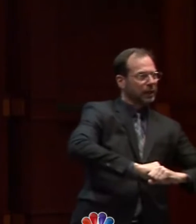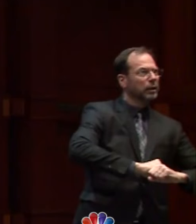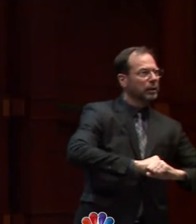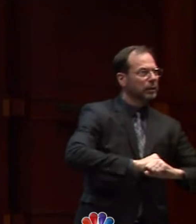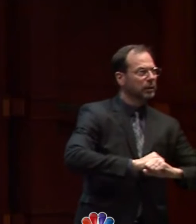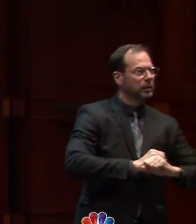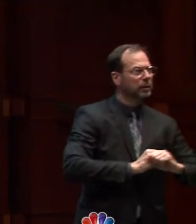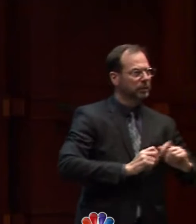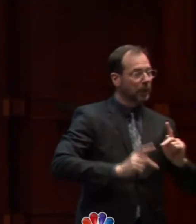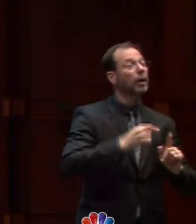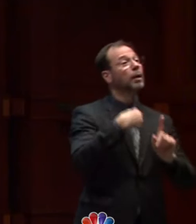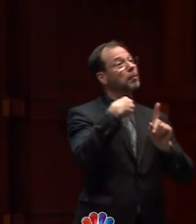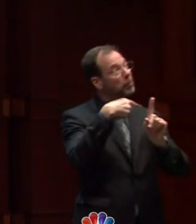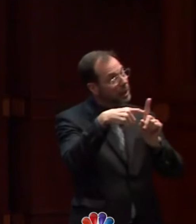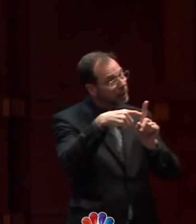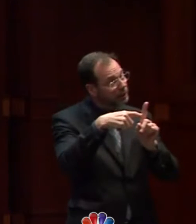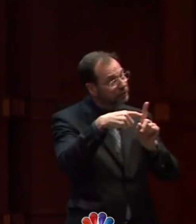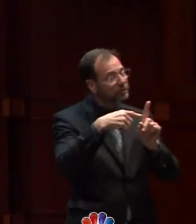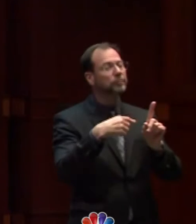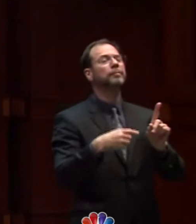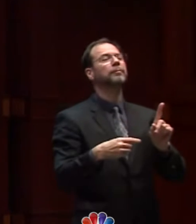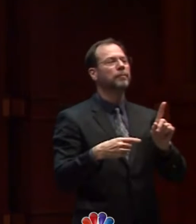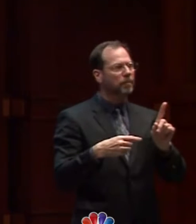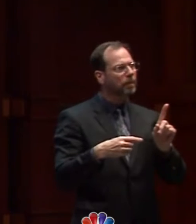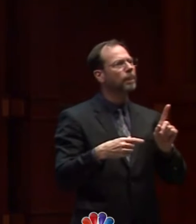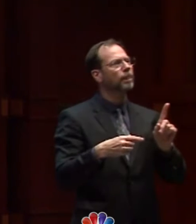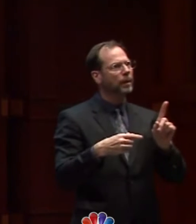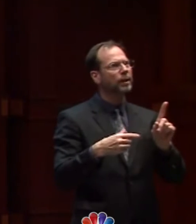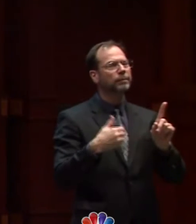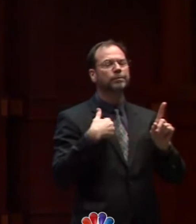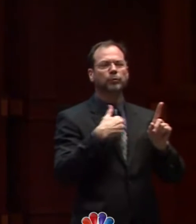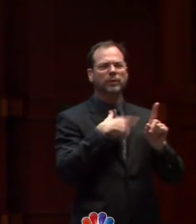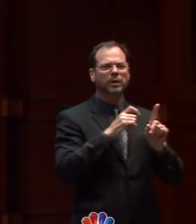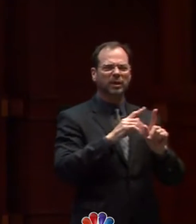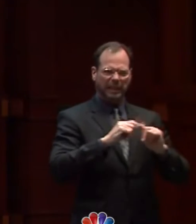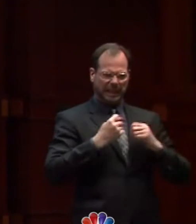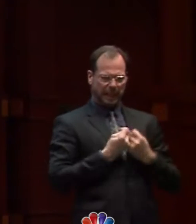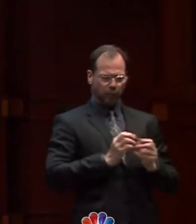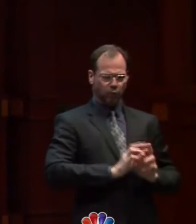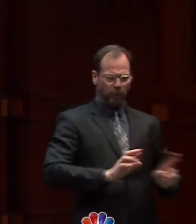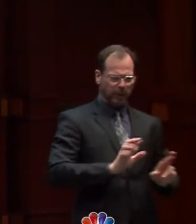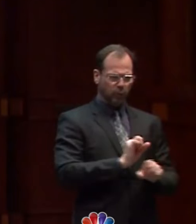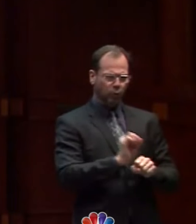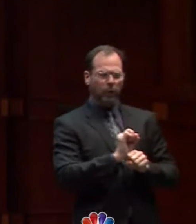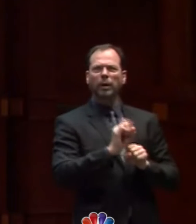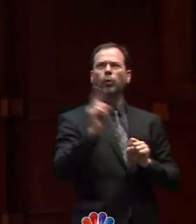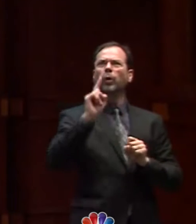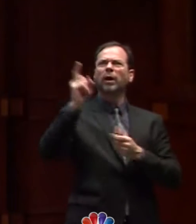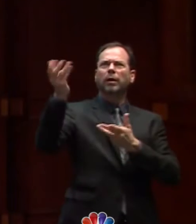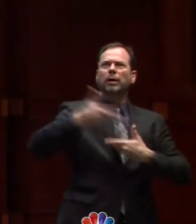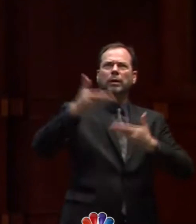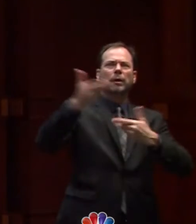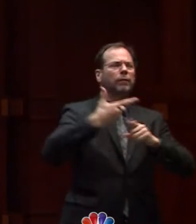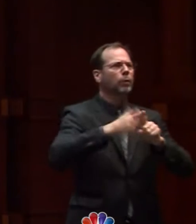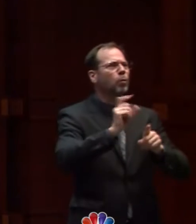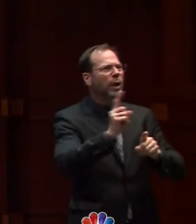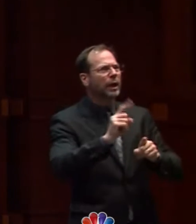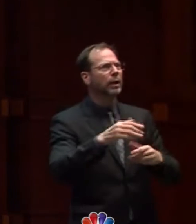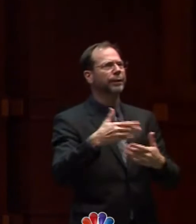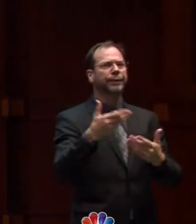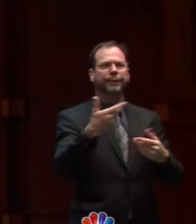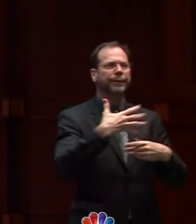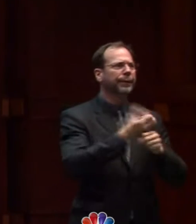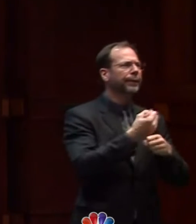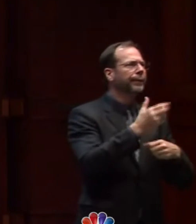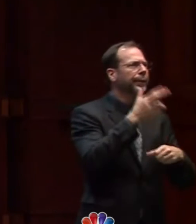equipment. In addition to that, we needed to have a strike force also work on the supply chain for hospital beds,